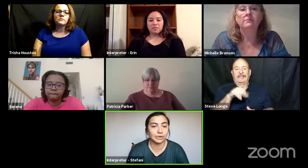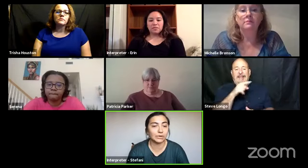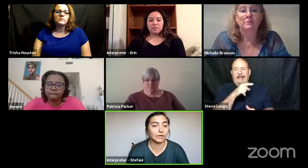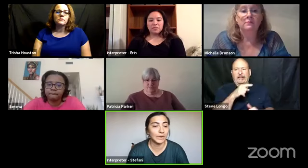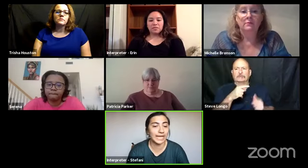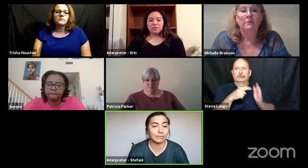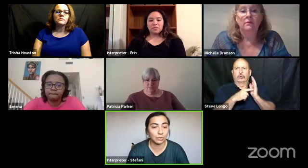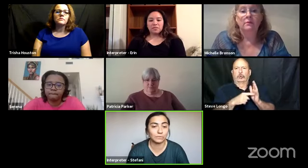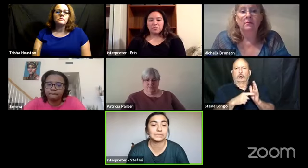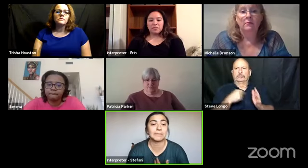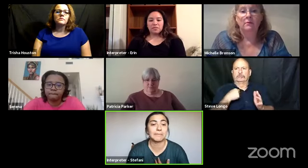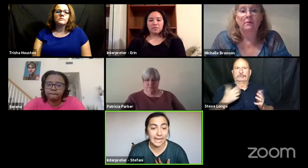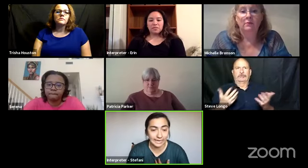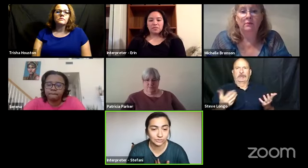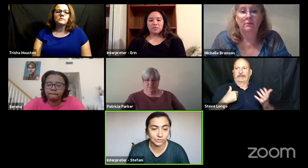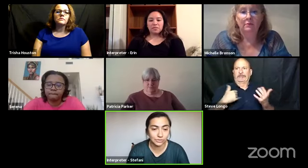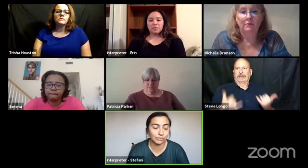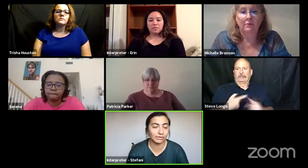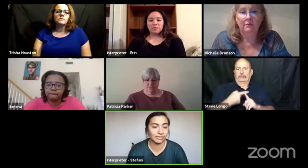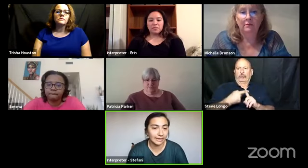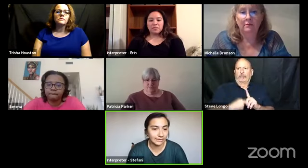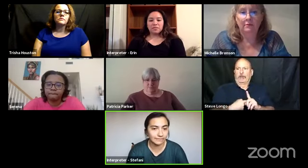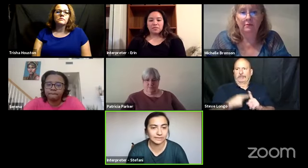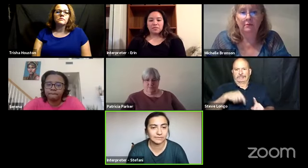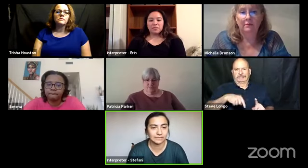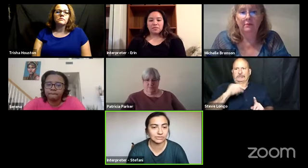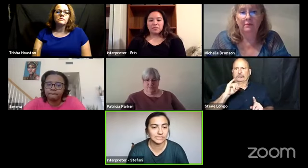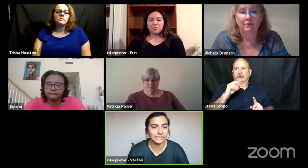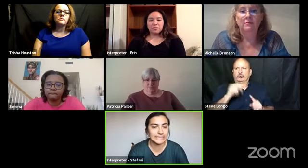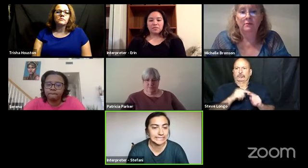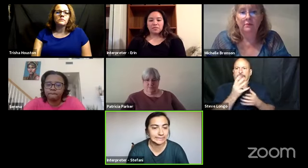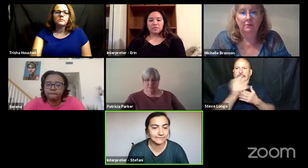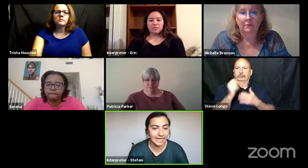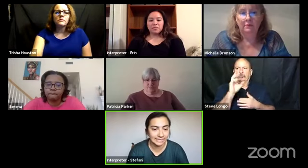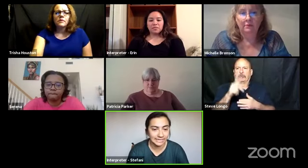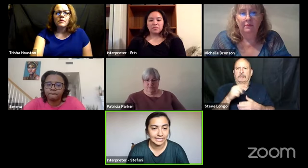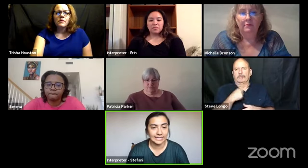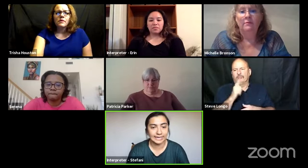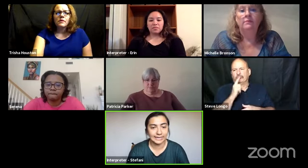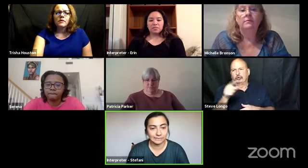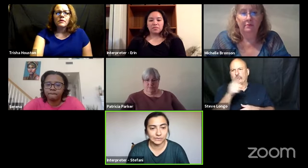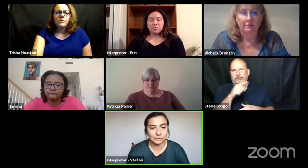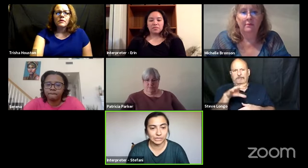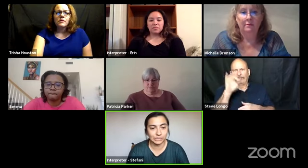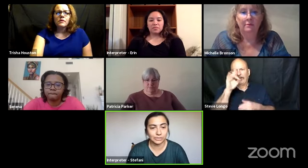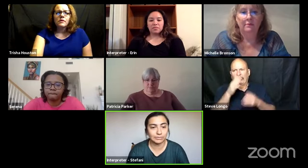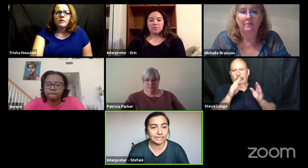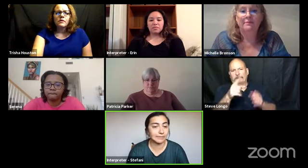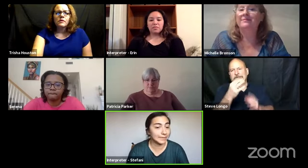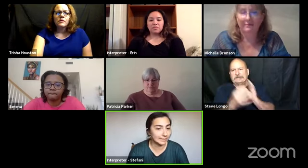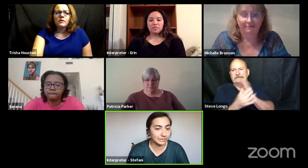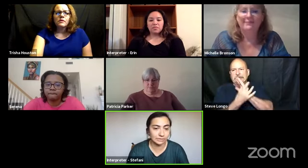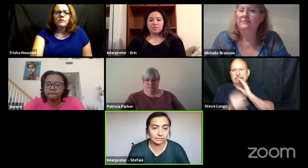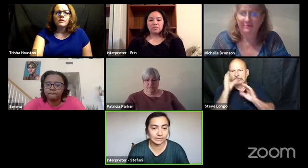go ahead and post my treasurer's report later if anyone's interested in the details of that. So we should be wrapping up soon at the end of